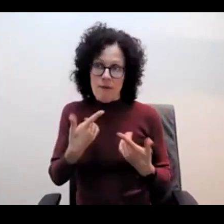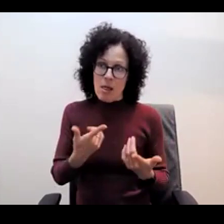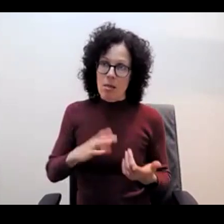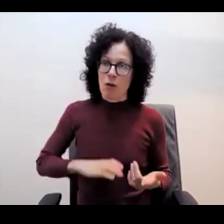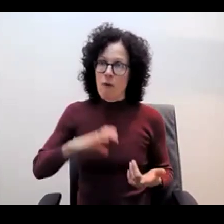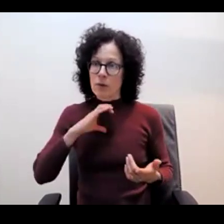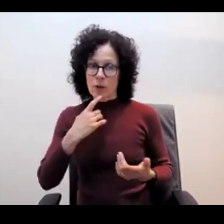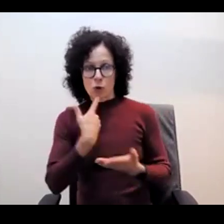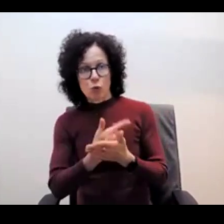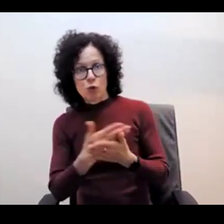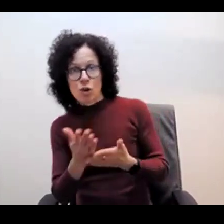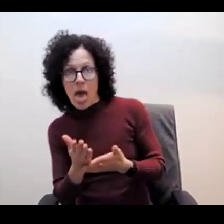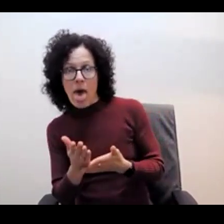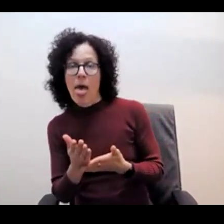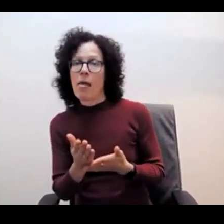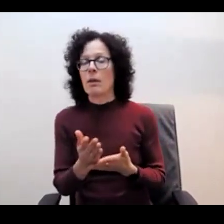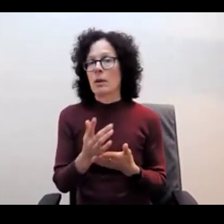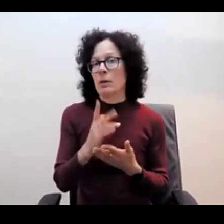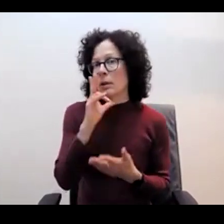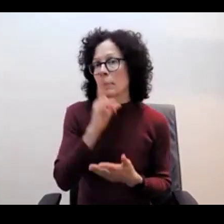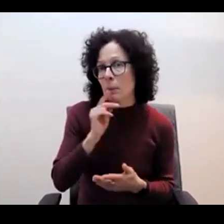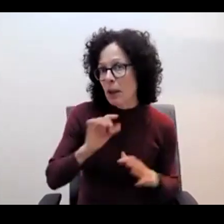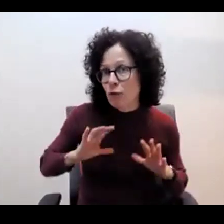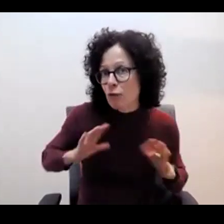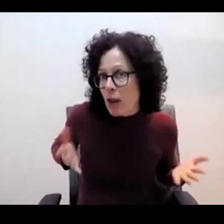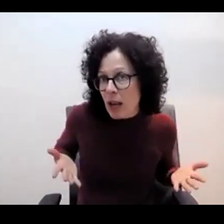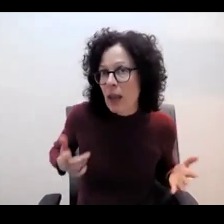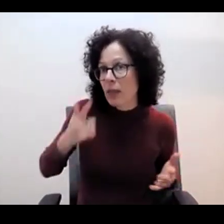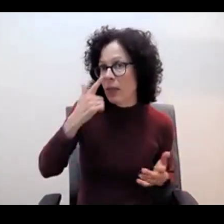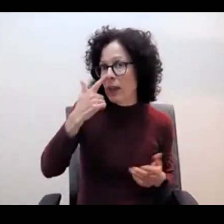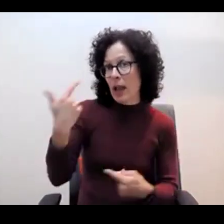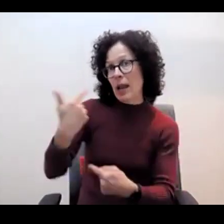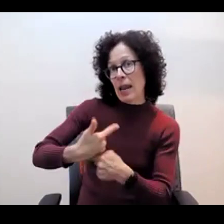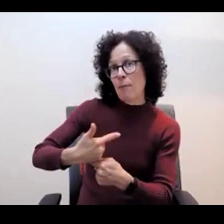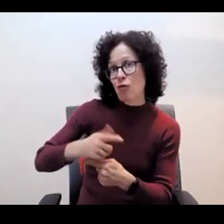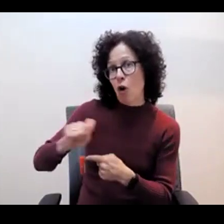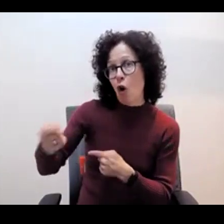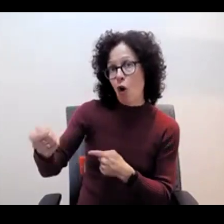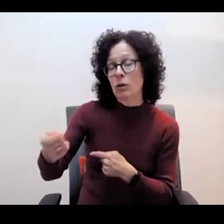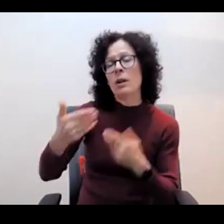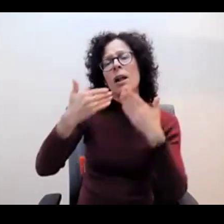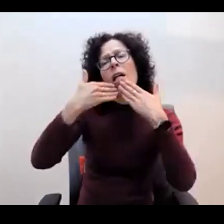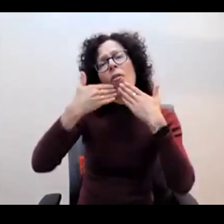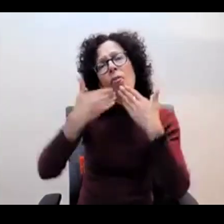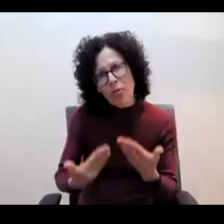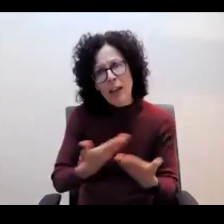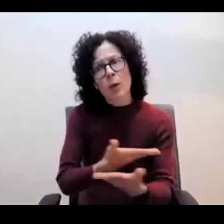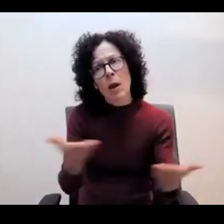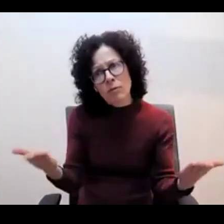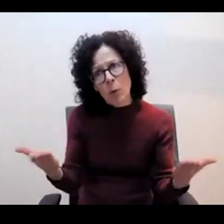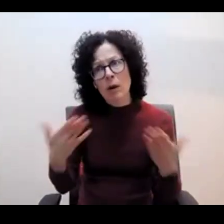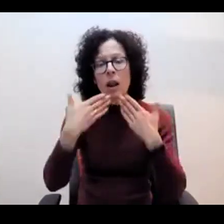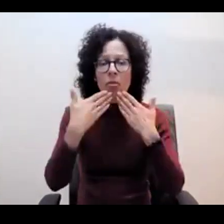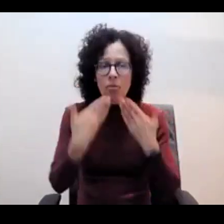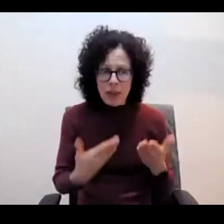share and speak a bit more freely if they want, or have their camera on. So thank you, everyone, and thank you, Elina,